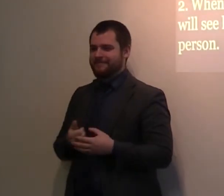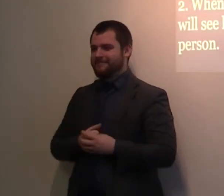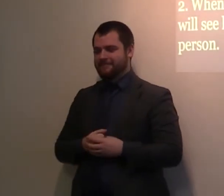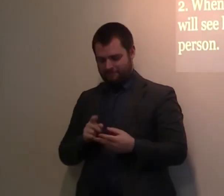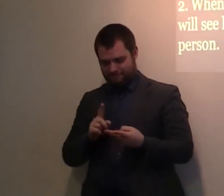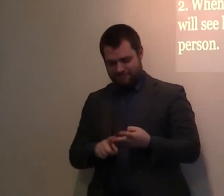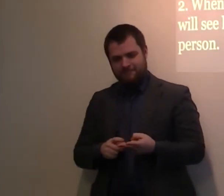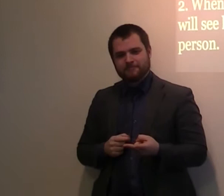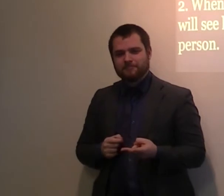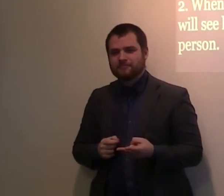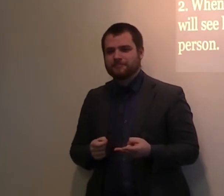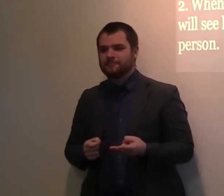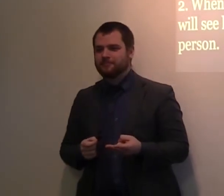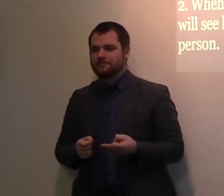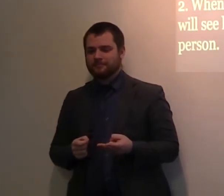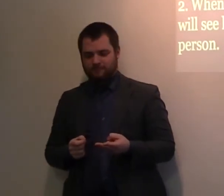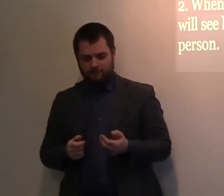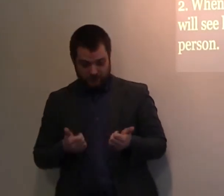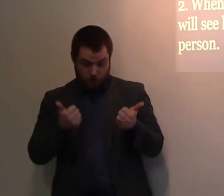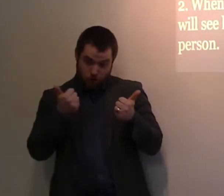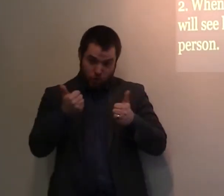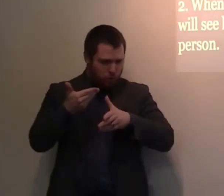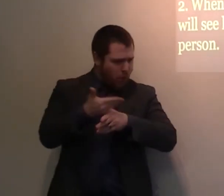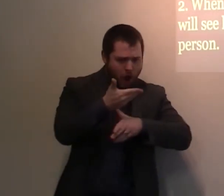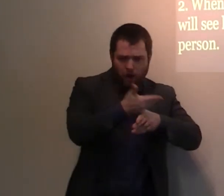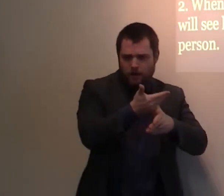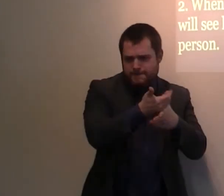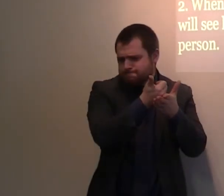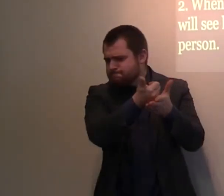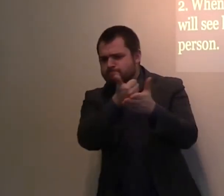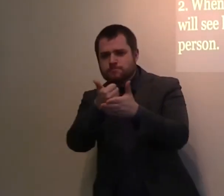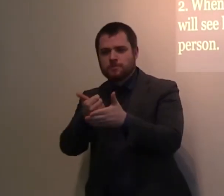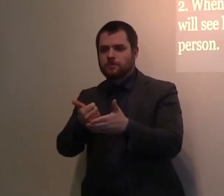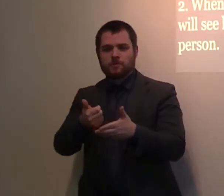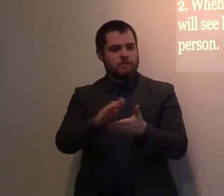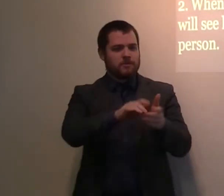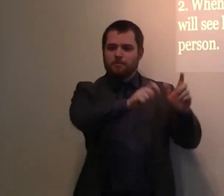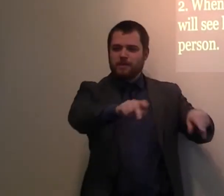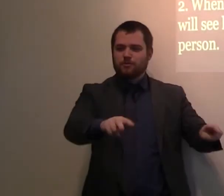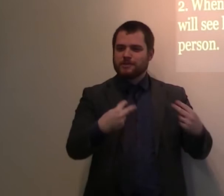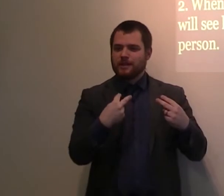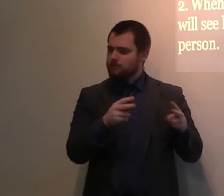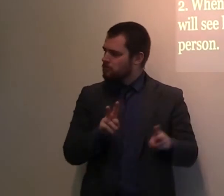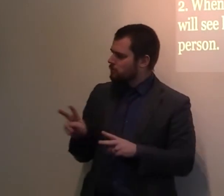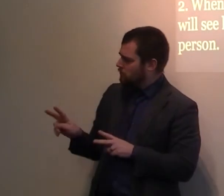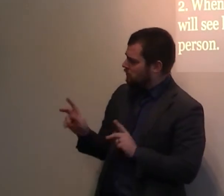Number two, when I do good works, other people will see how God is making me a